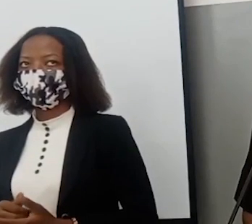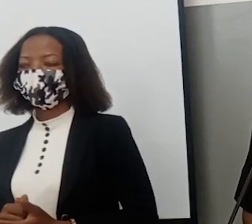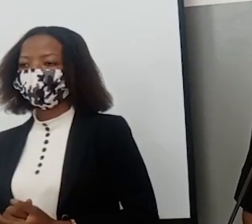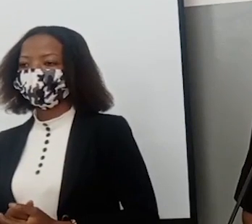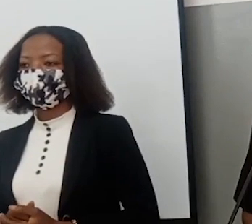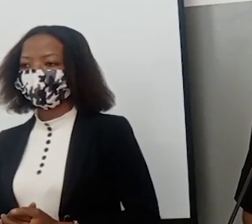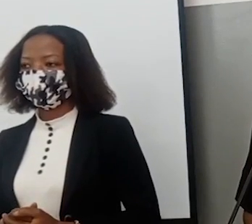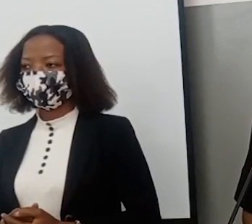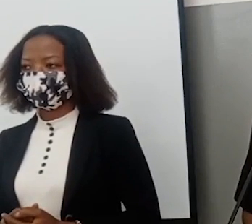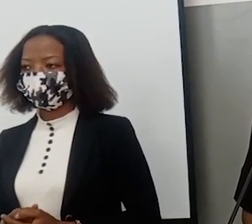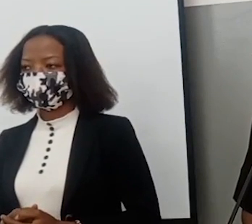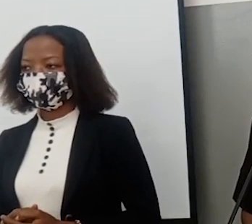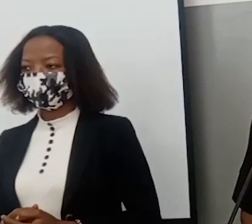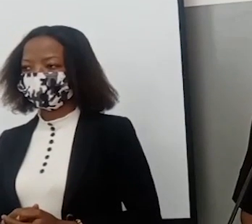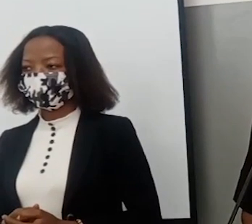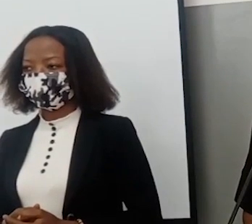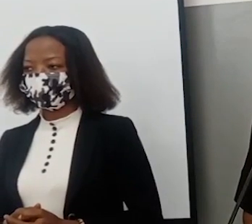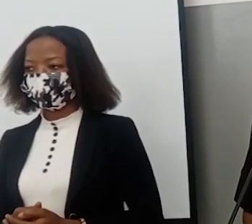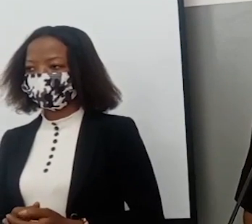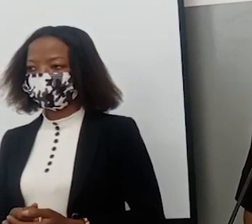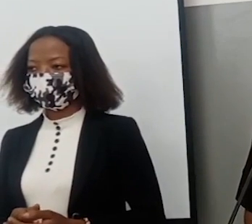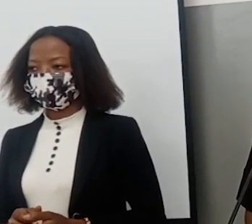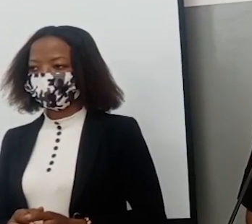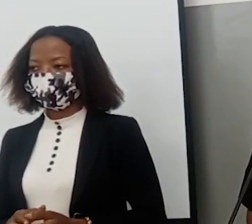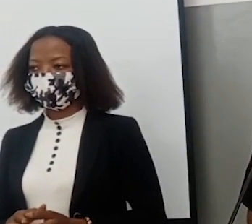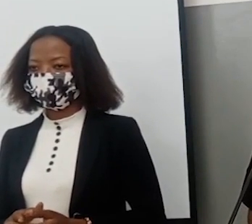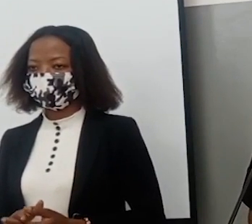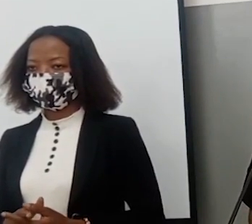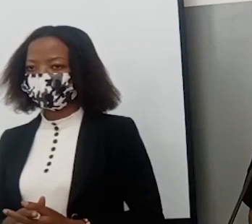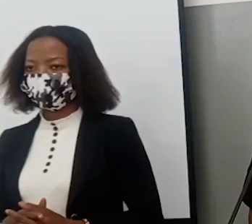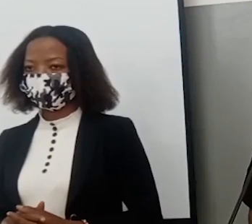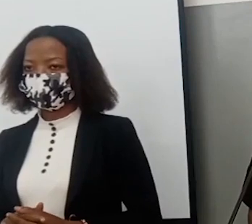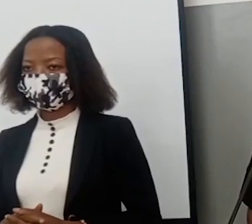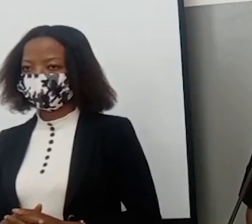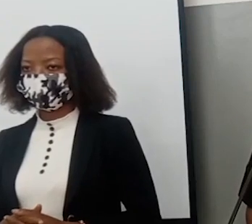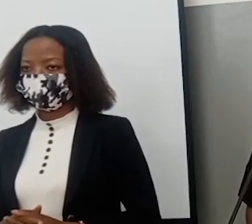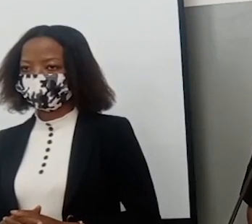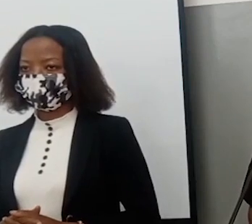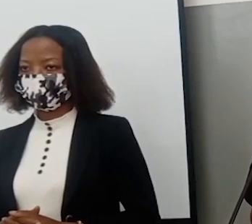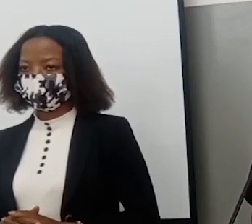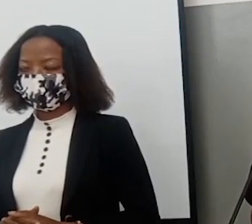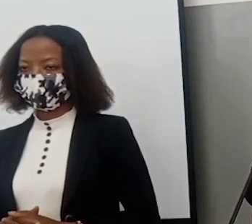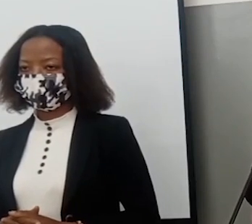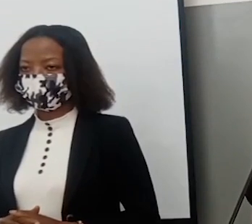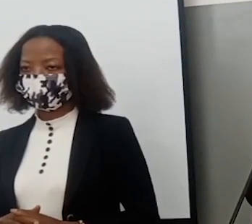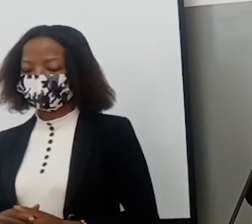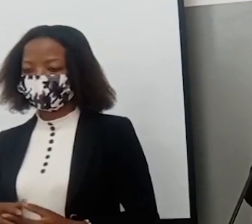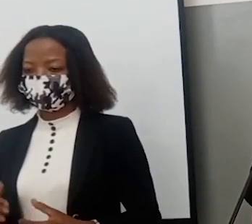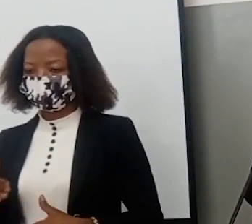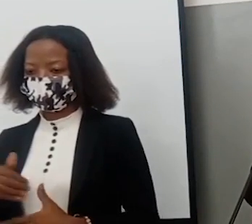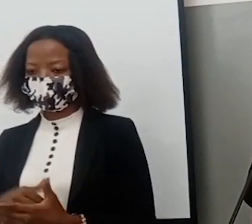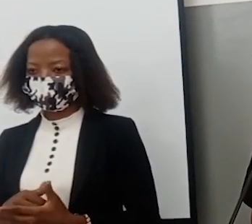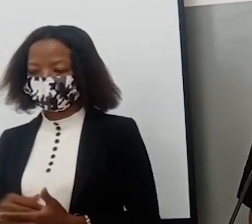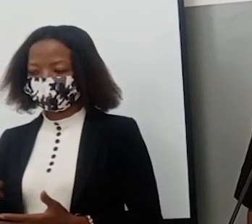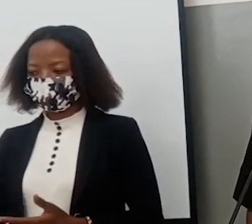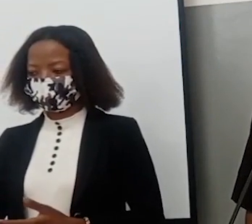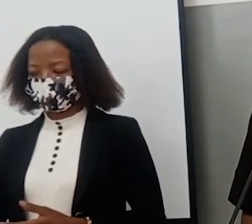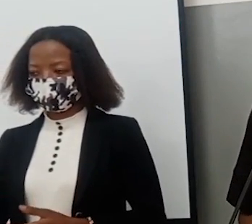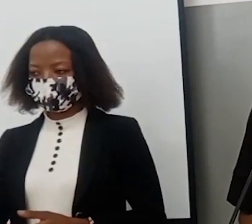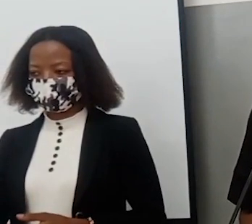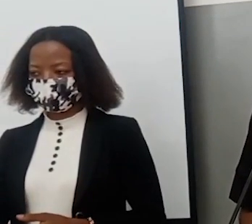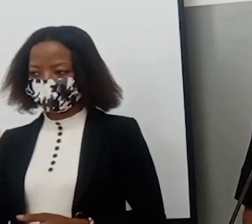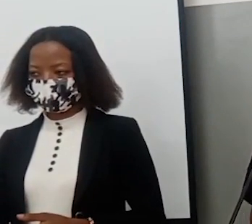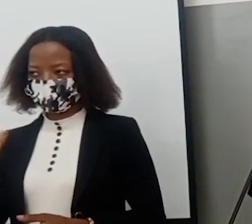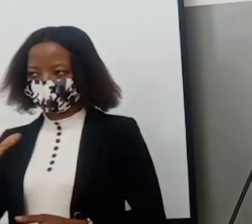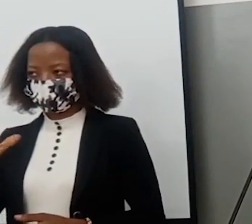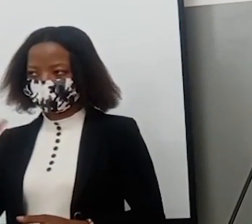states of Maine and South Dakota. In the Netherlands, we have seen a